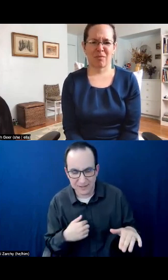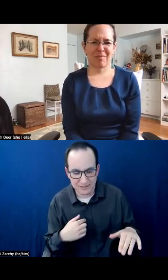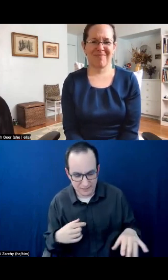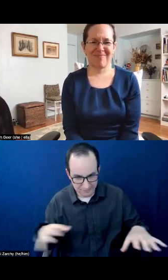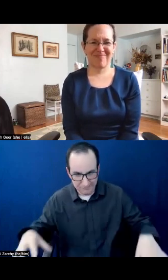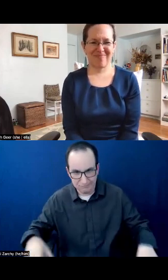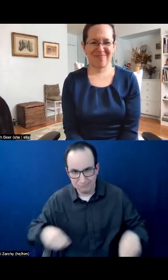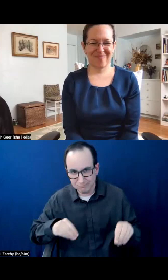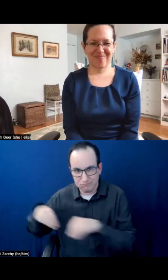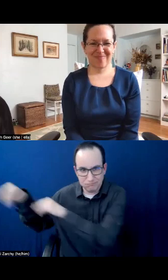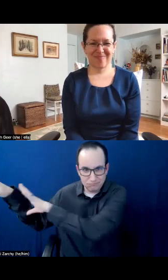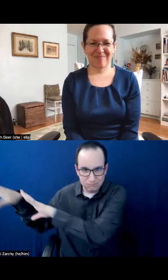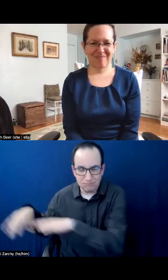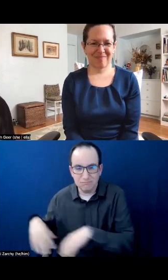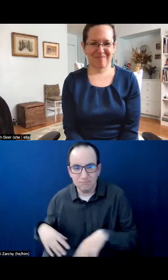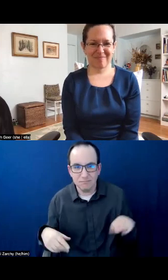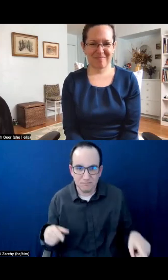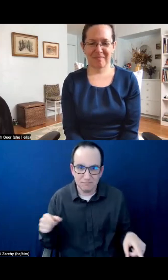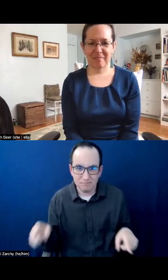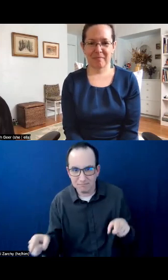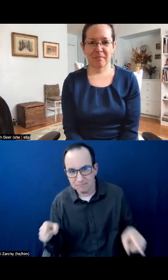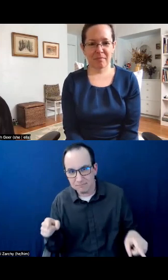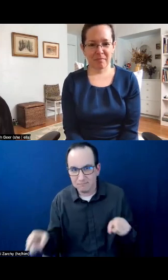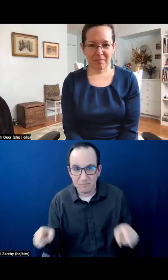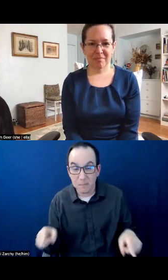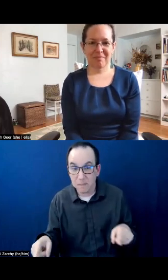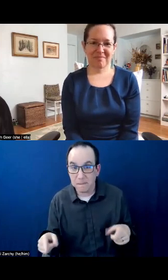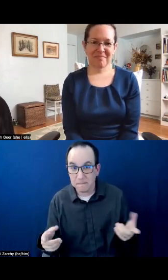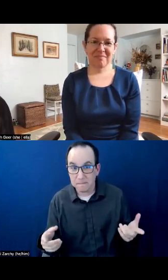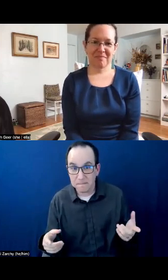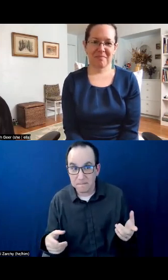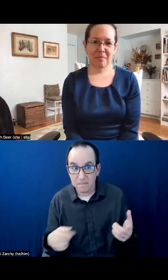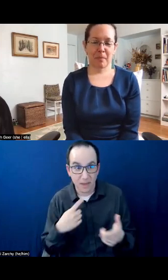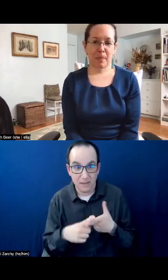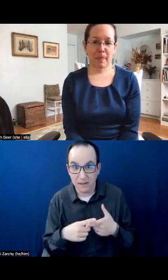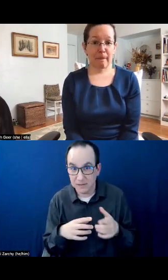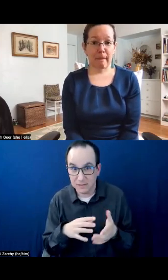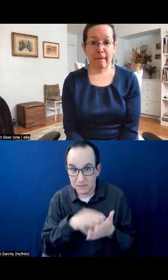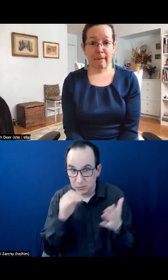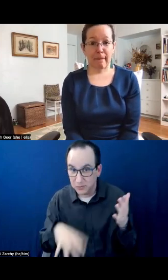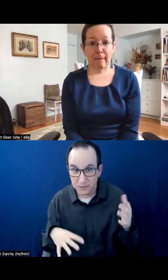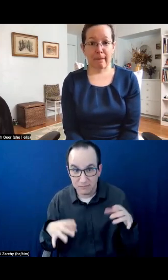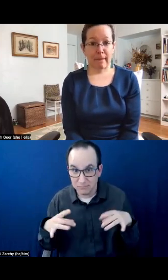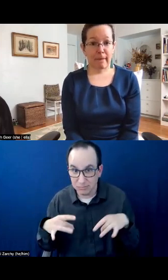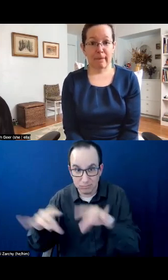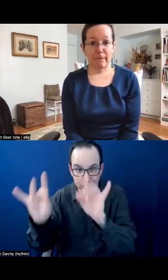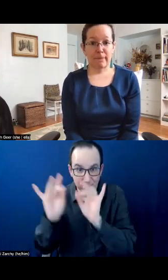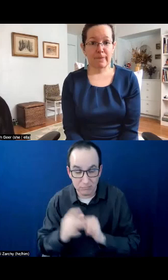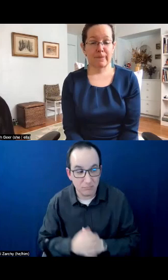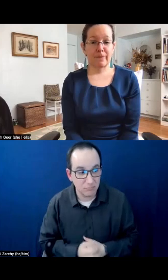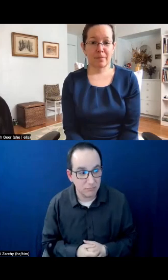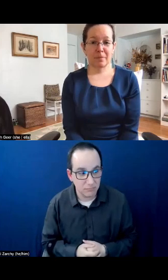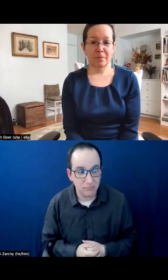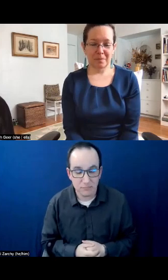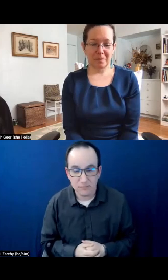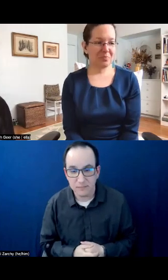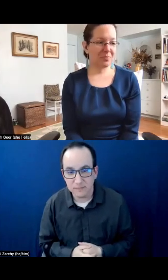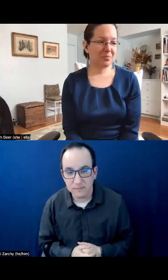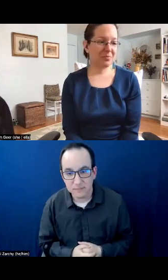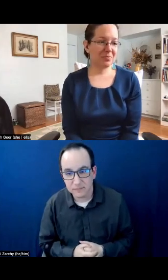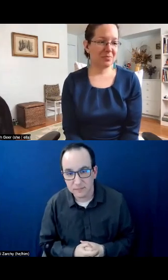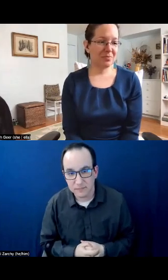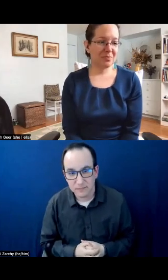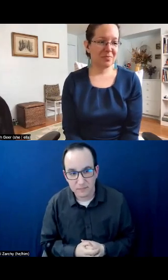thing. It's hard to balance whiteboards on my knees, but I've got it. And then I'm able to remove them. And the